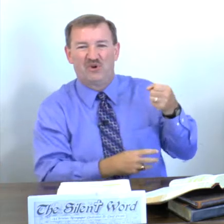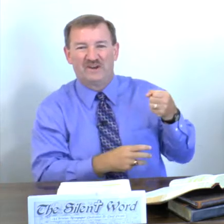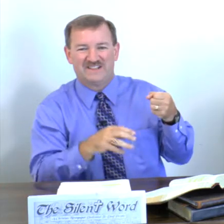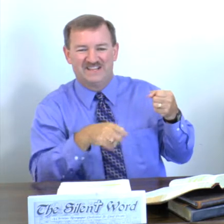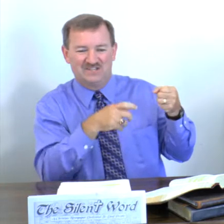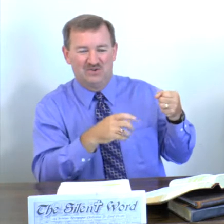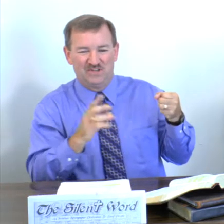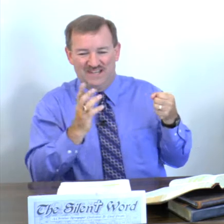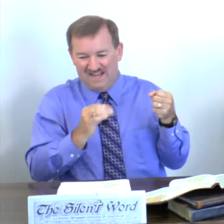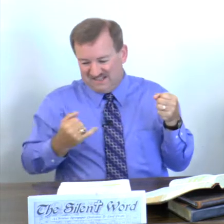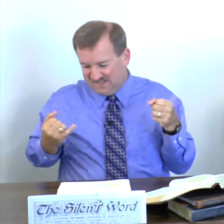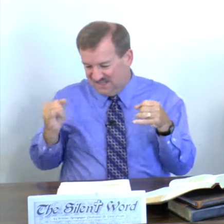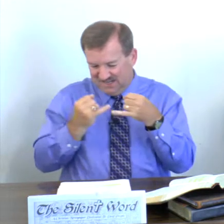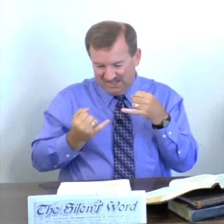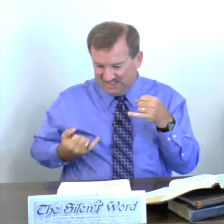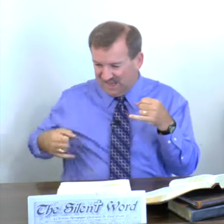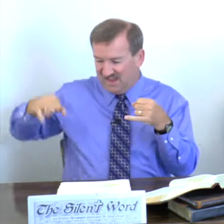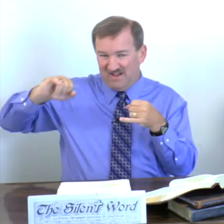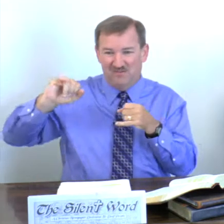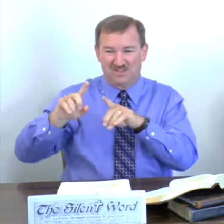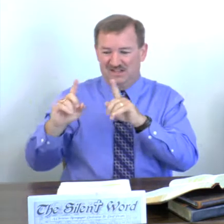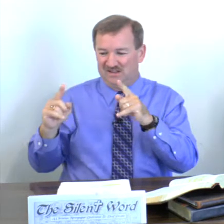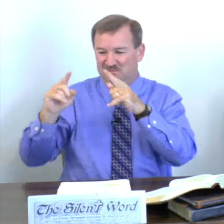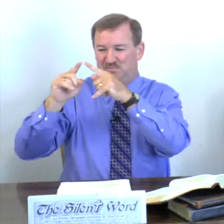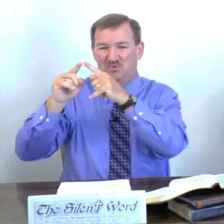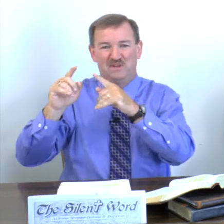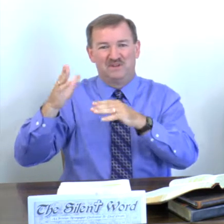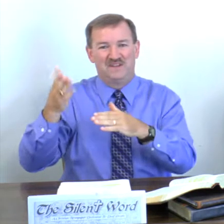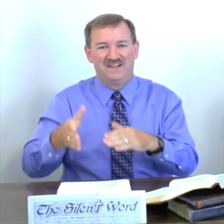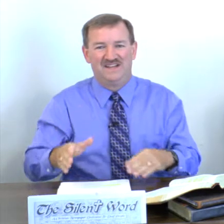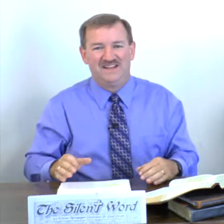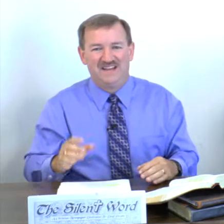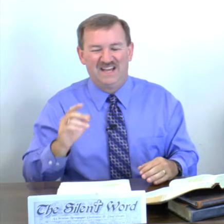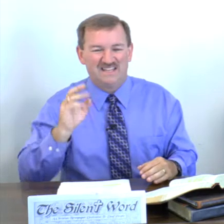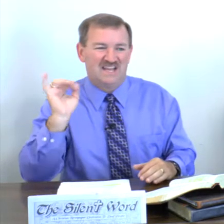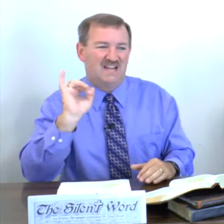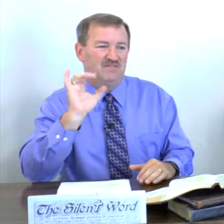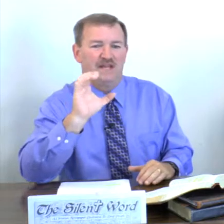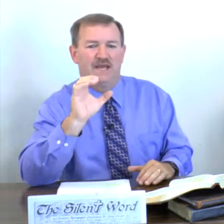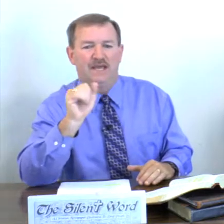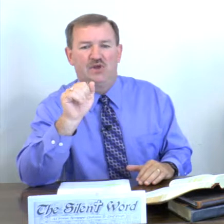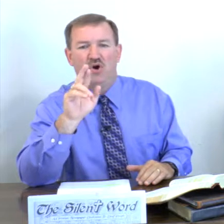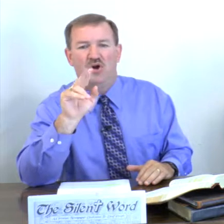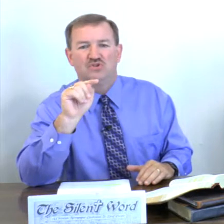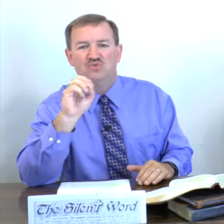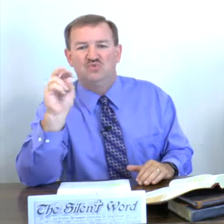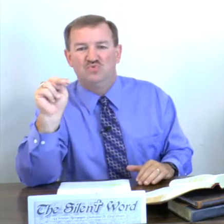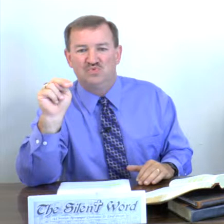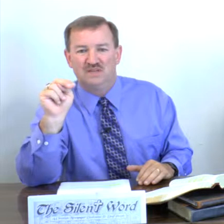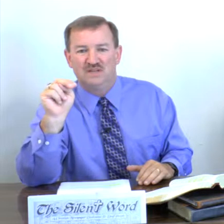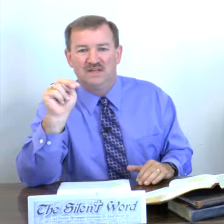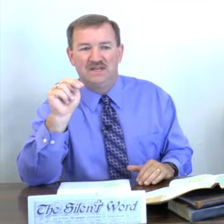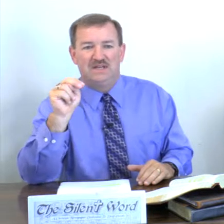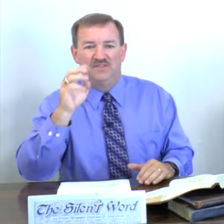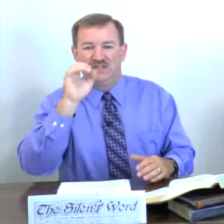pitchfork that he's holding. He has a tail with a little point on, and it's kind of like a cartoon.